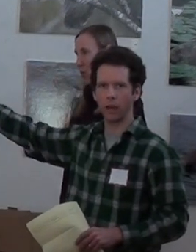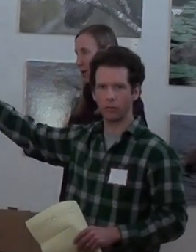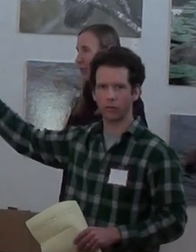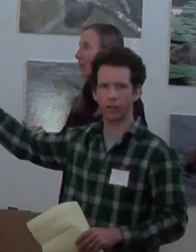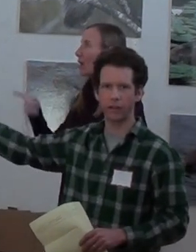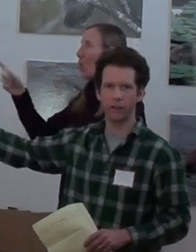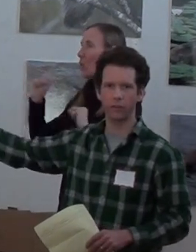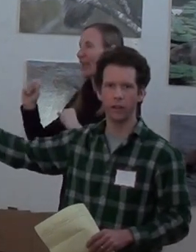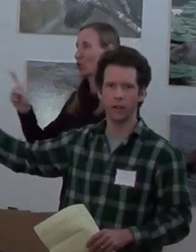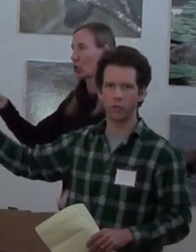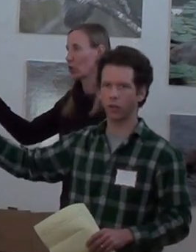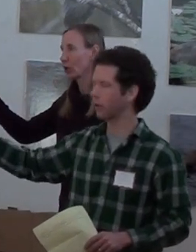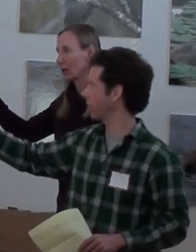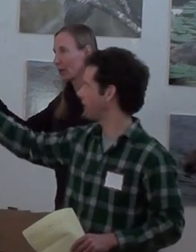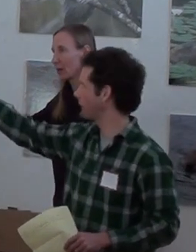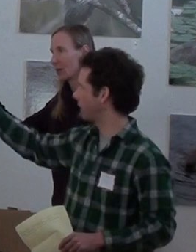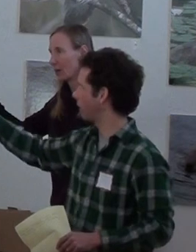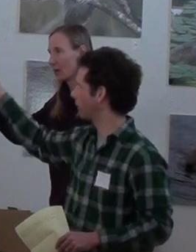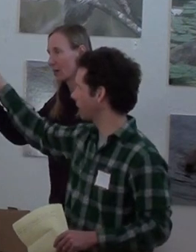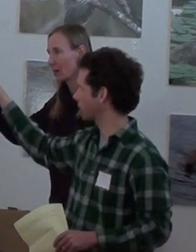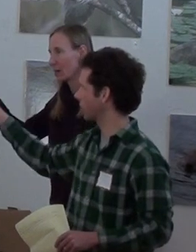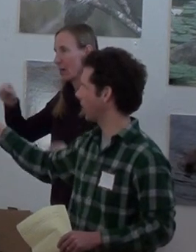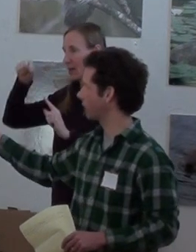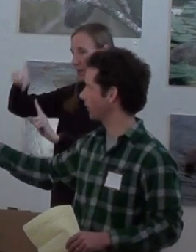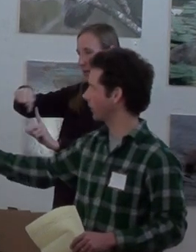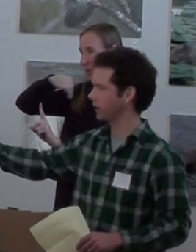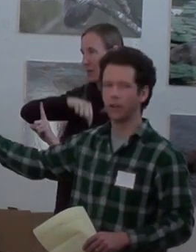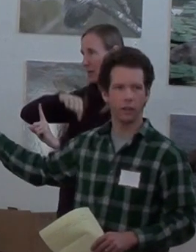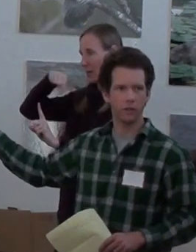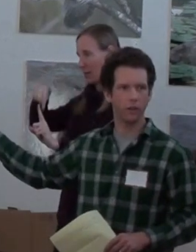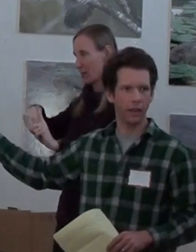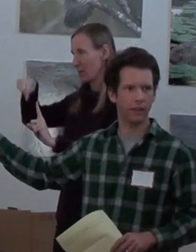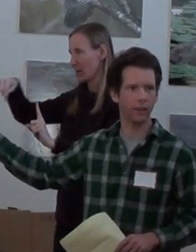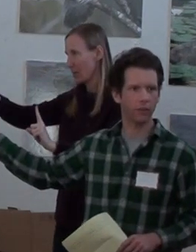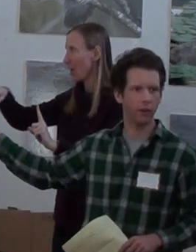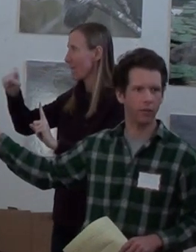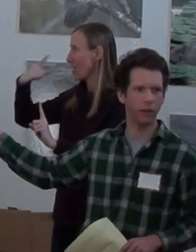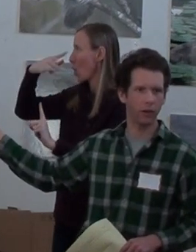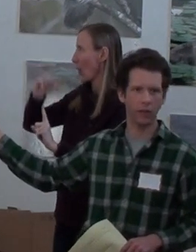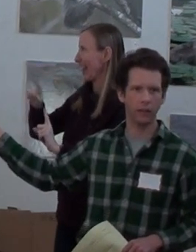them sometimes just like this. The trick is every quarter section has to look like this, though. If they